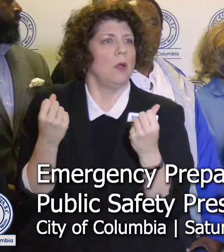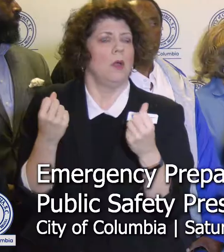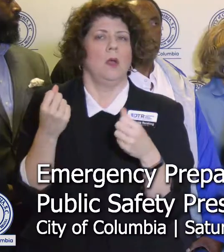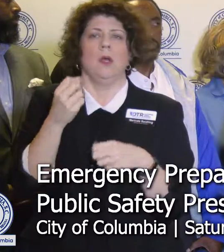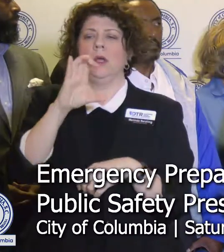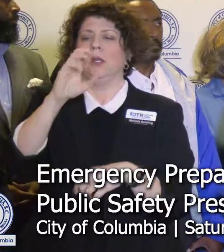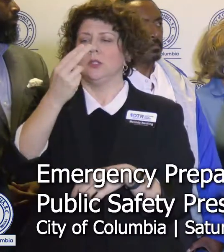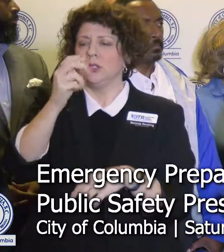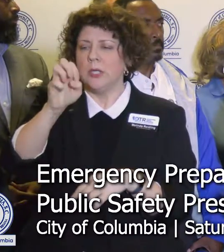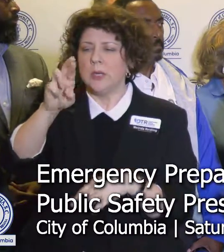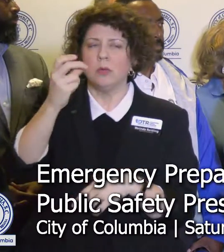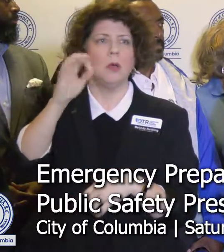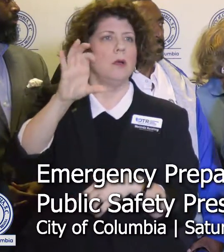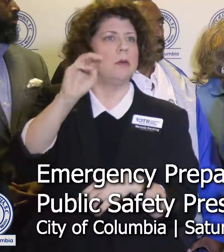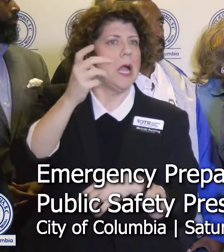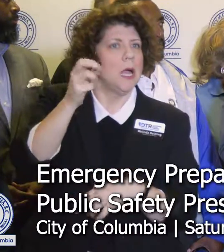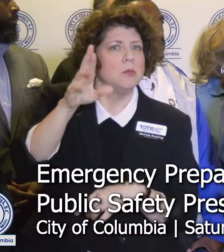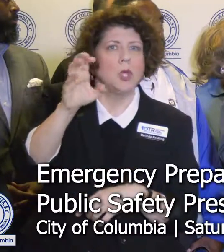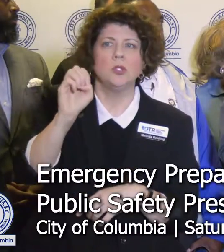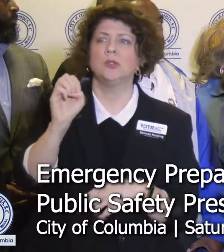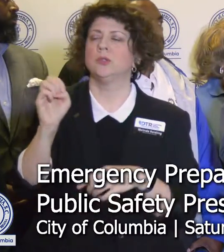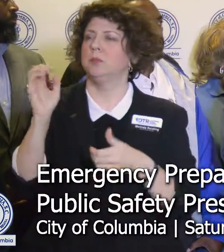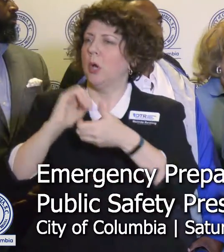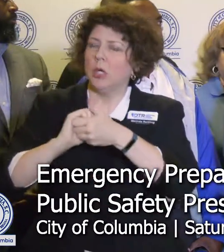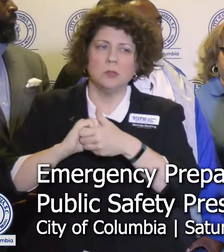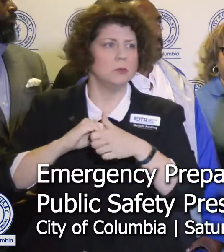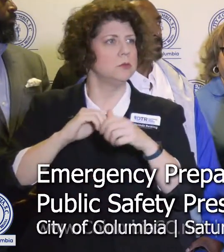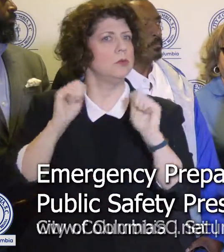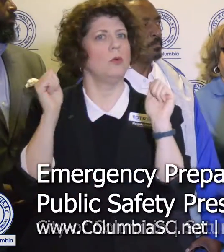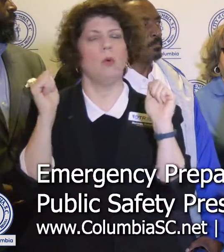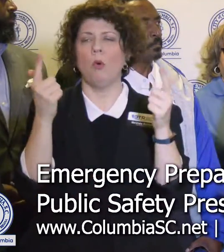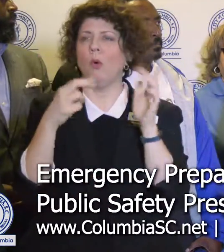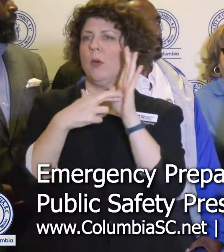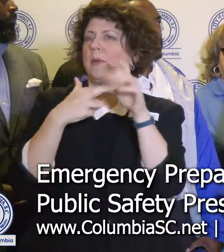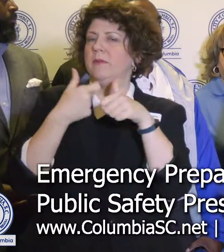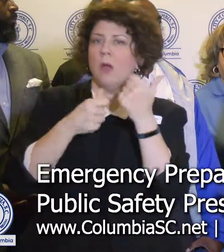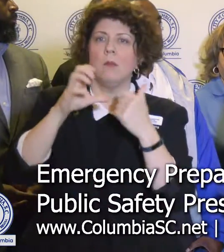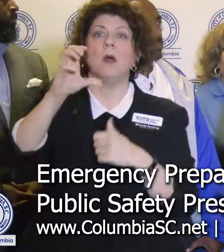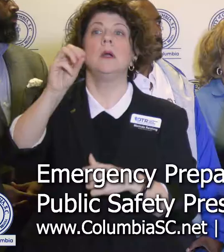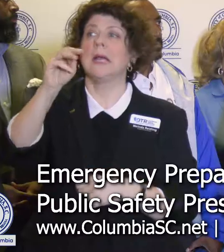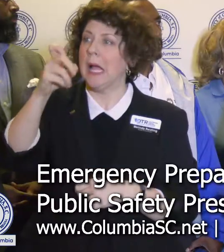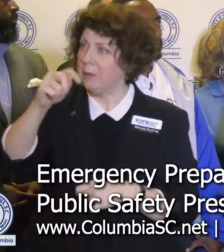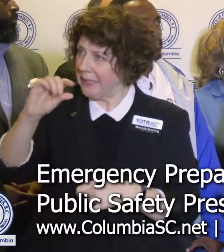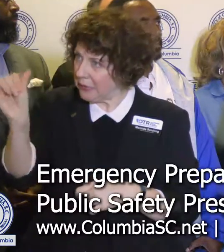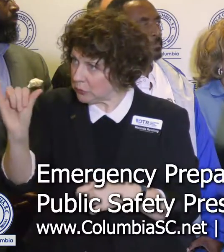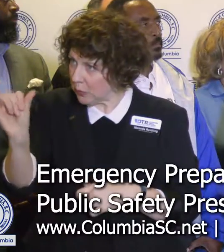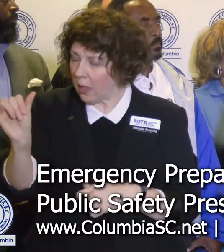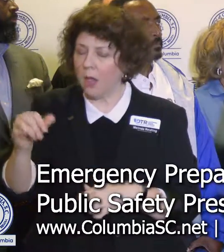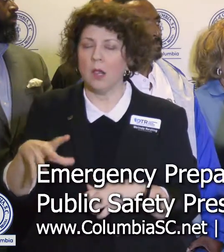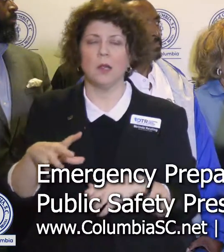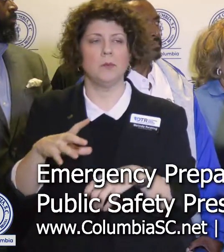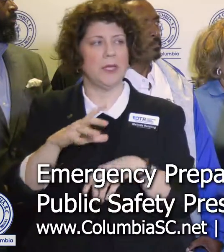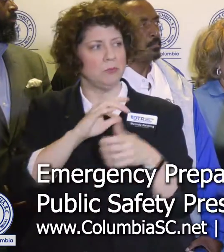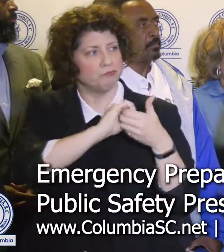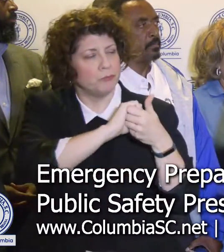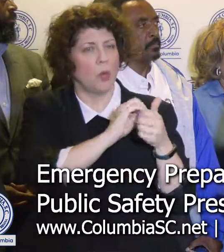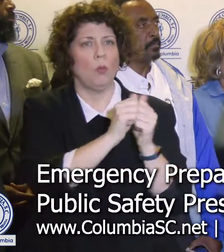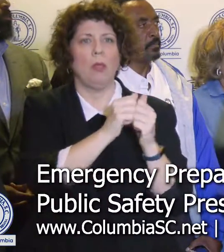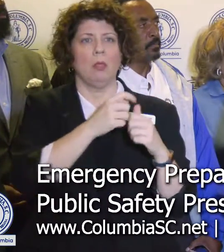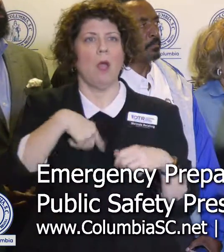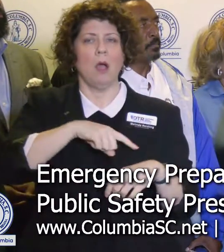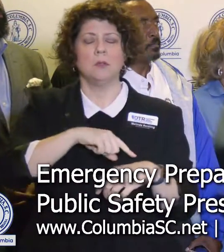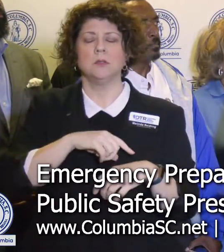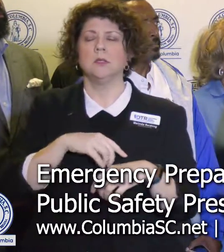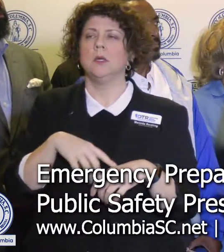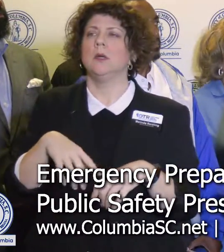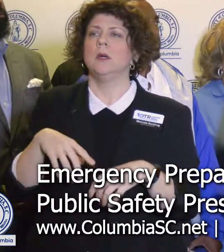Chamber of Commerce, the City Center Partnership, and obviously representatives from the Comet as well have been working with us, as Ms. Wilson